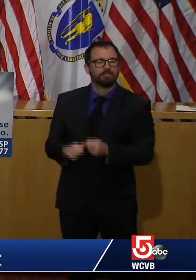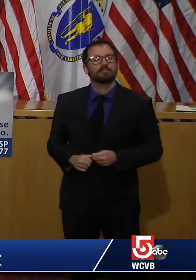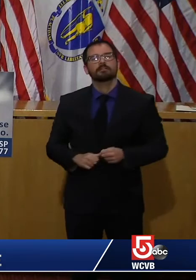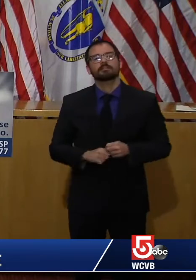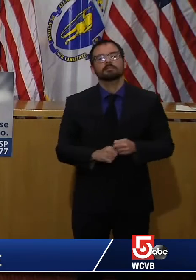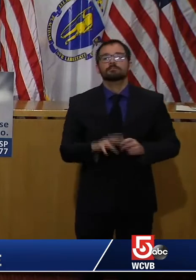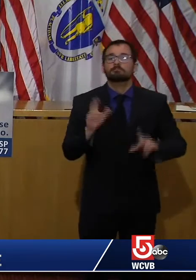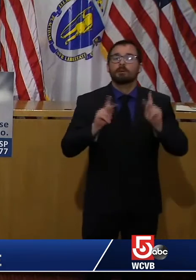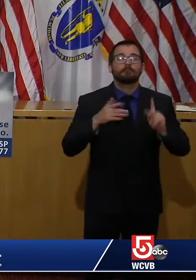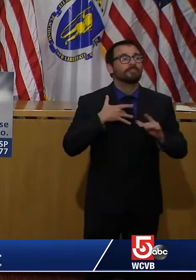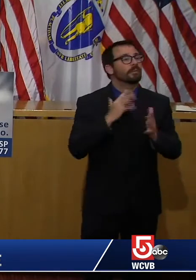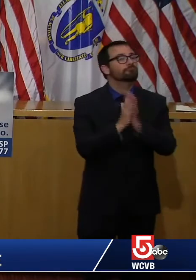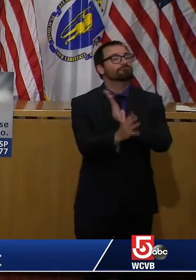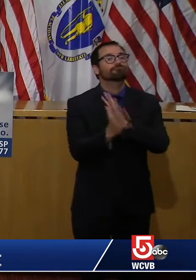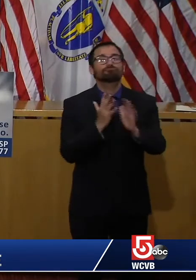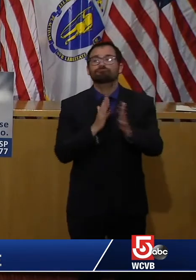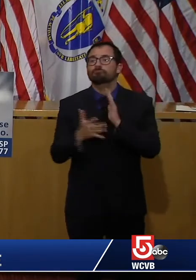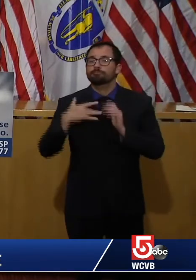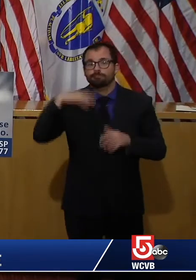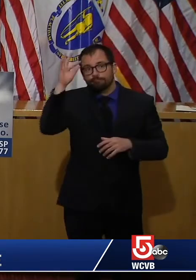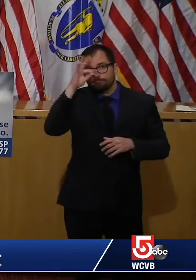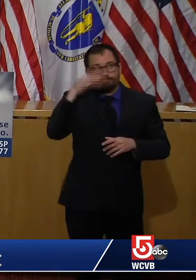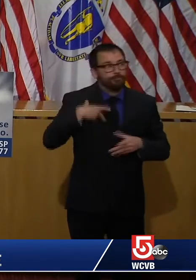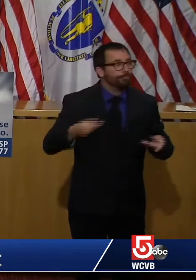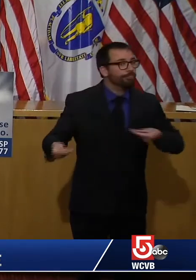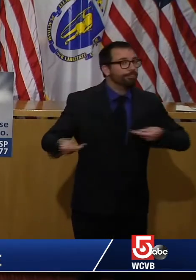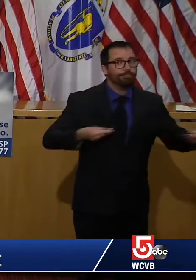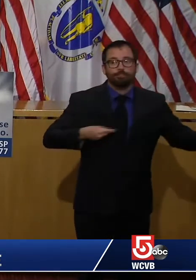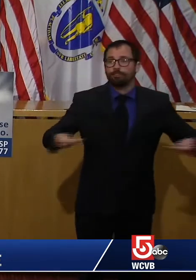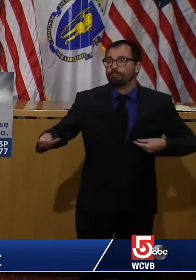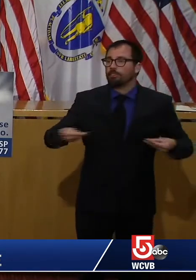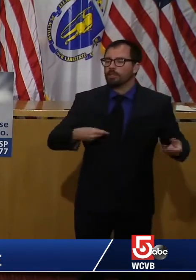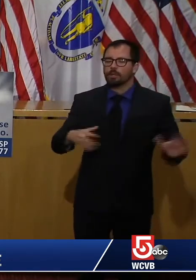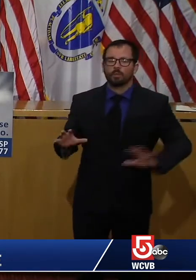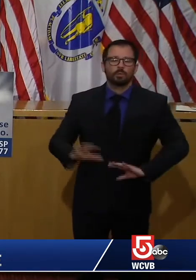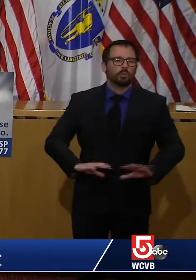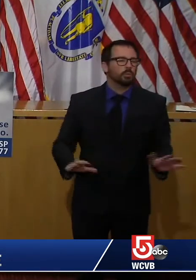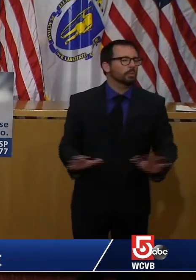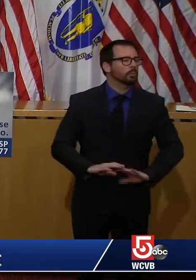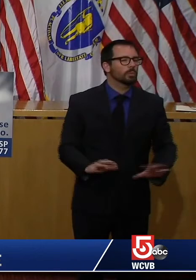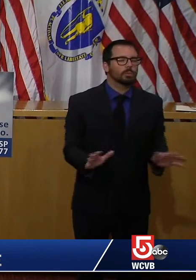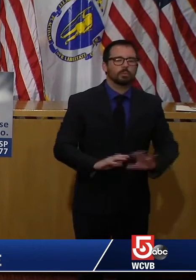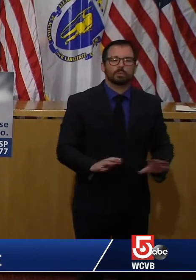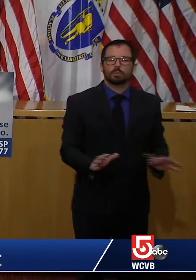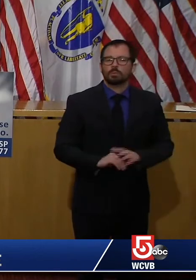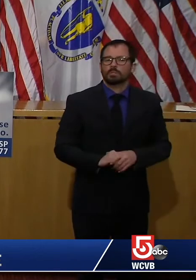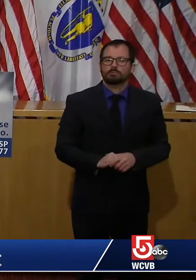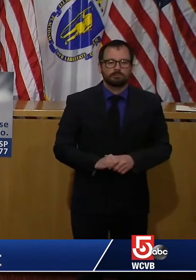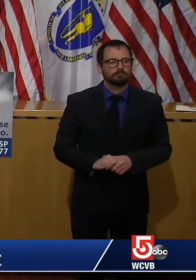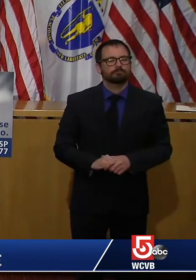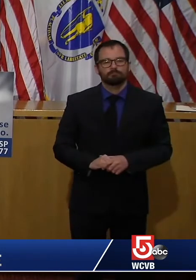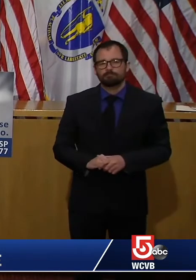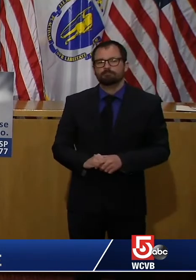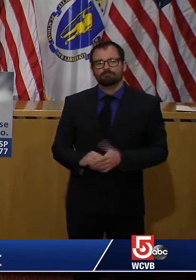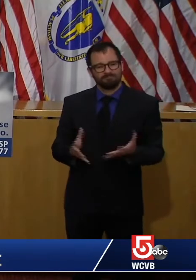those connections and then supporting people in isolation is a huge part of how you actually contain this thing going forward.